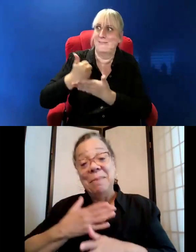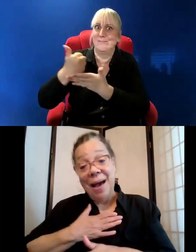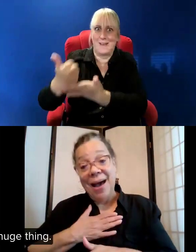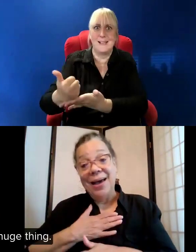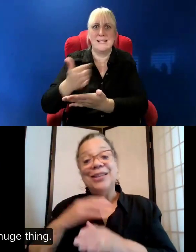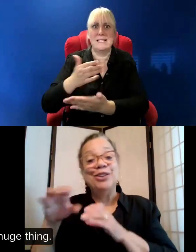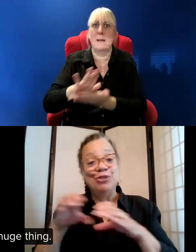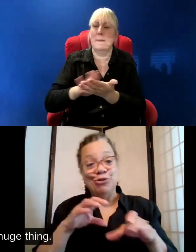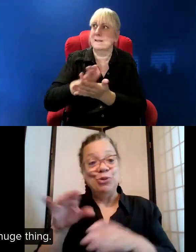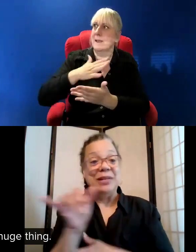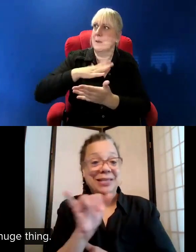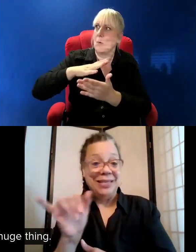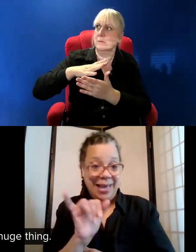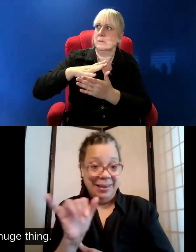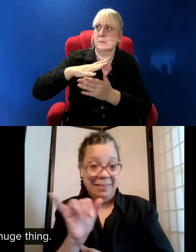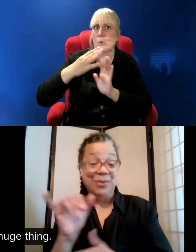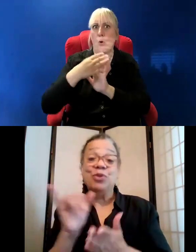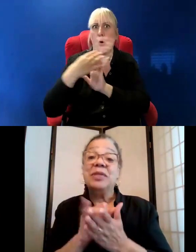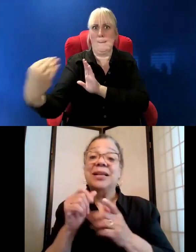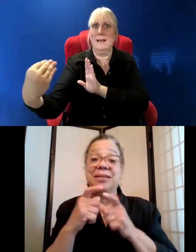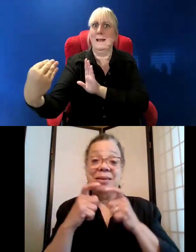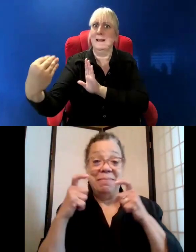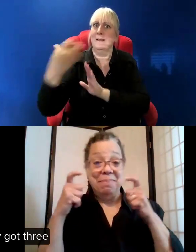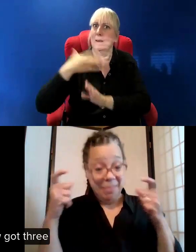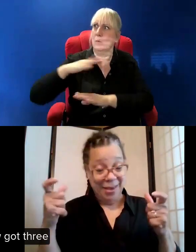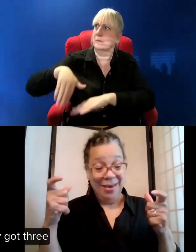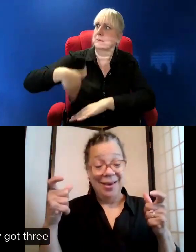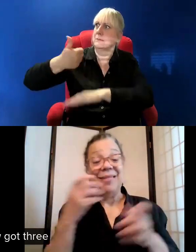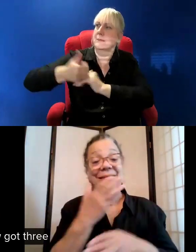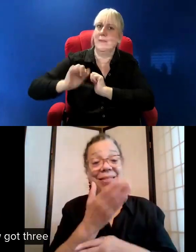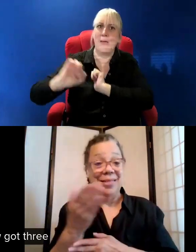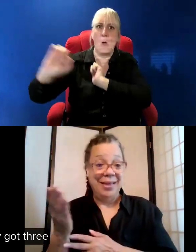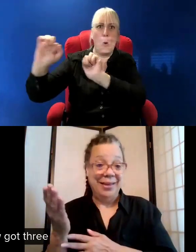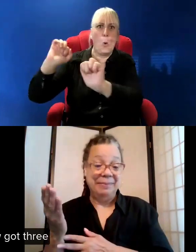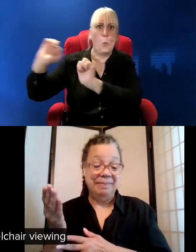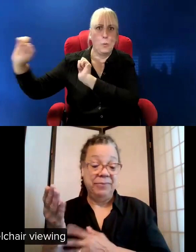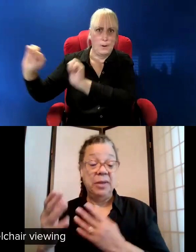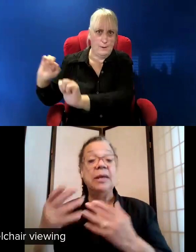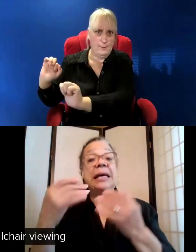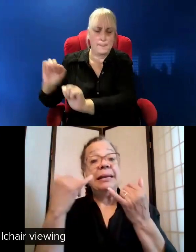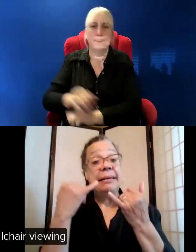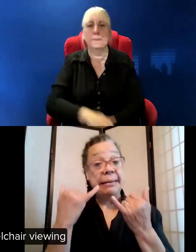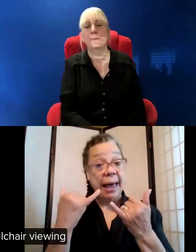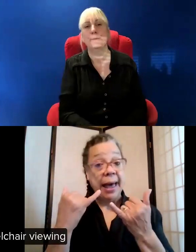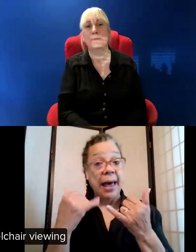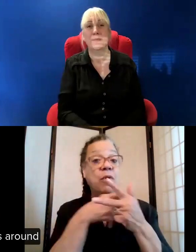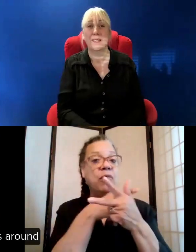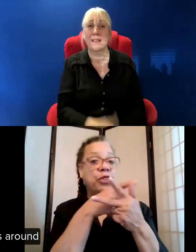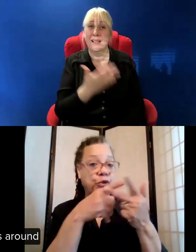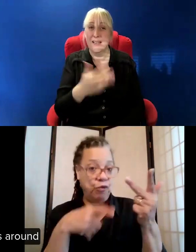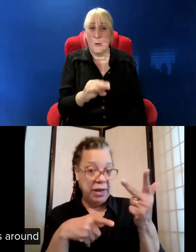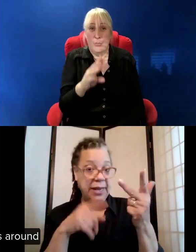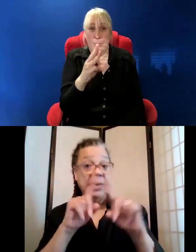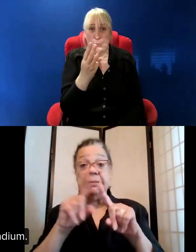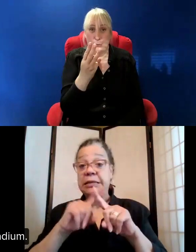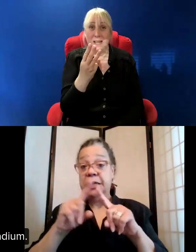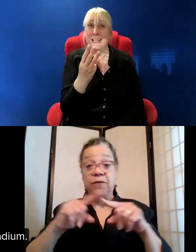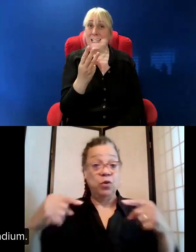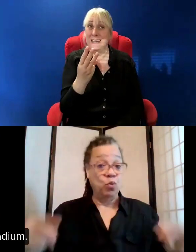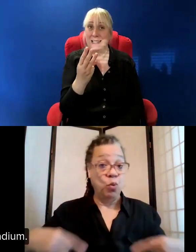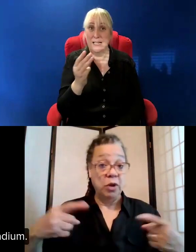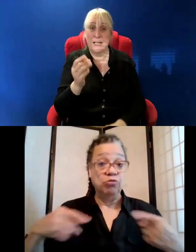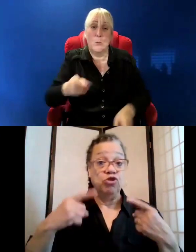themselves. So that's a huge thing. We've now got 3 different wheelchair viewing platforms around